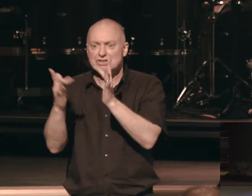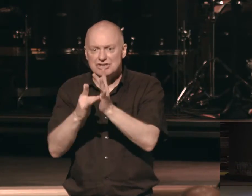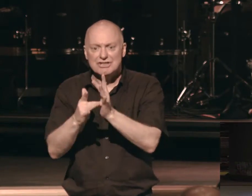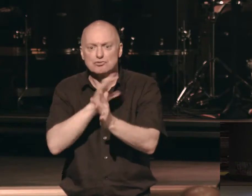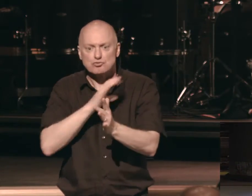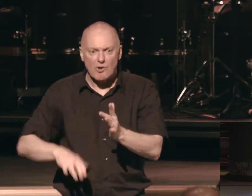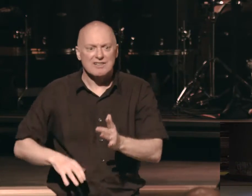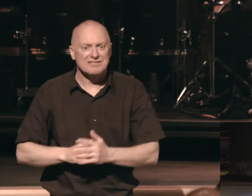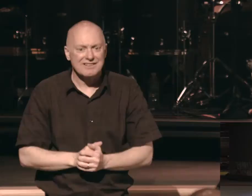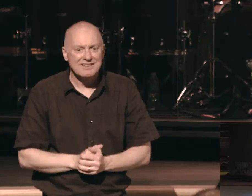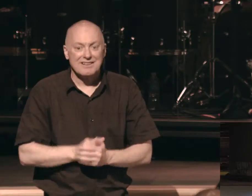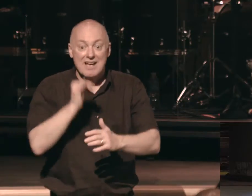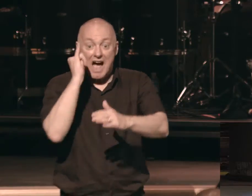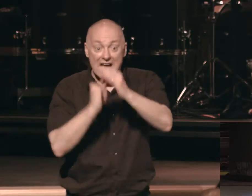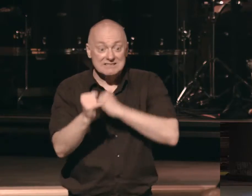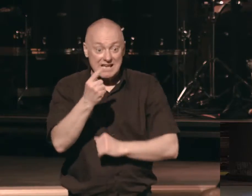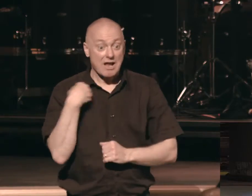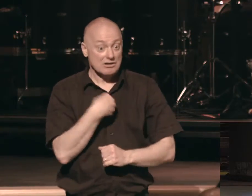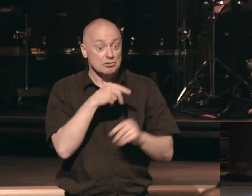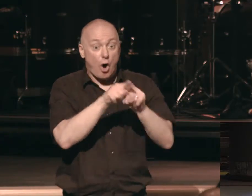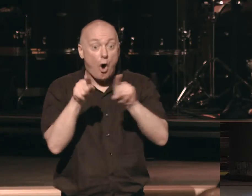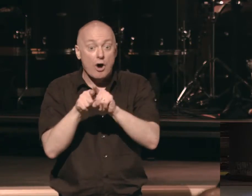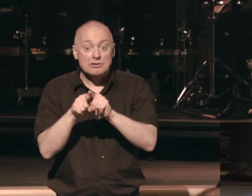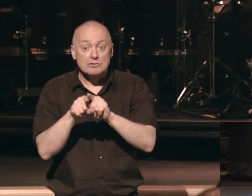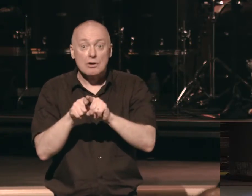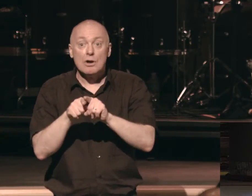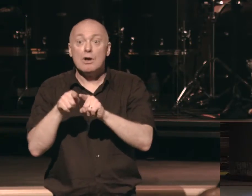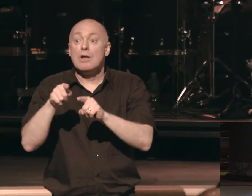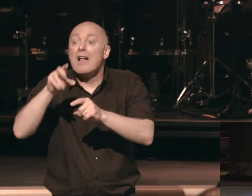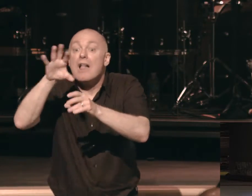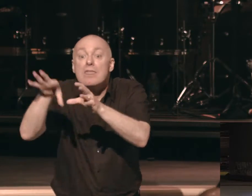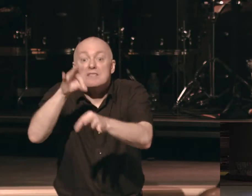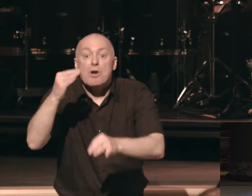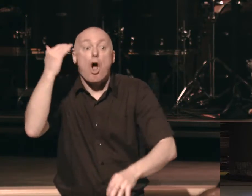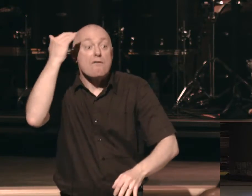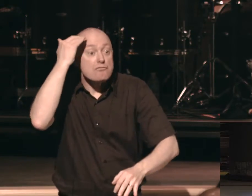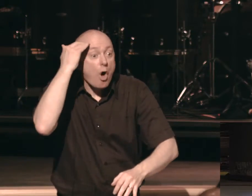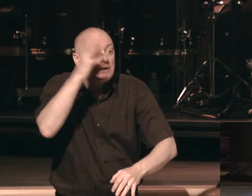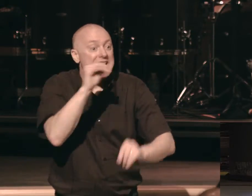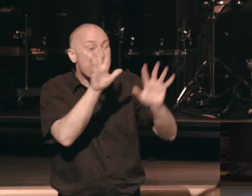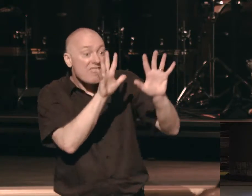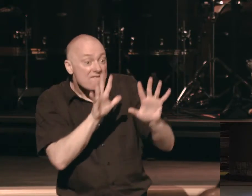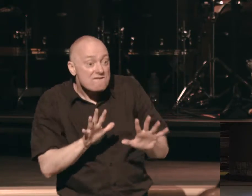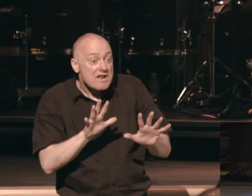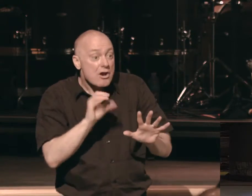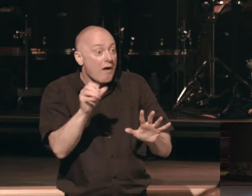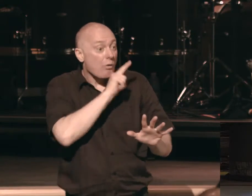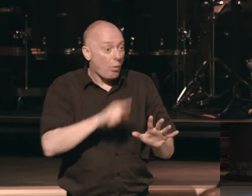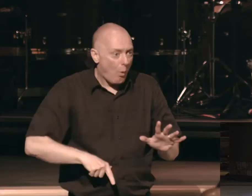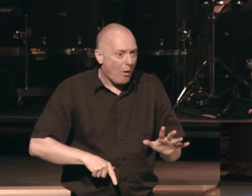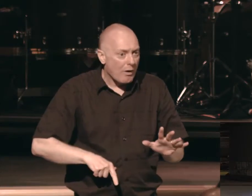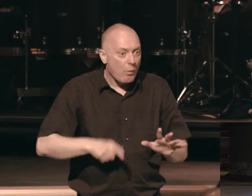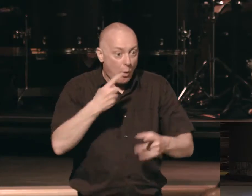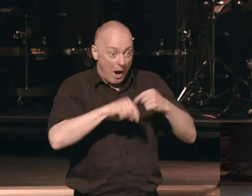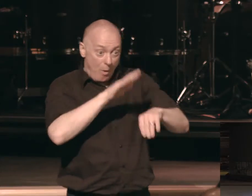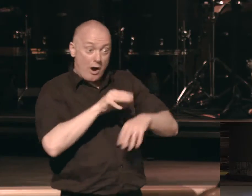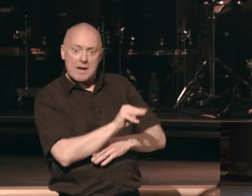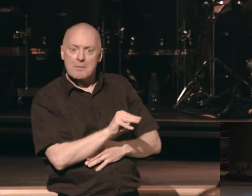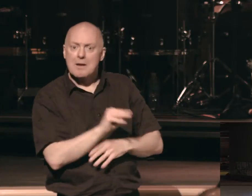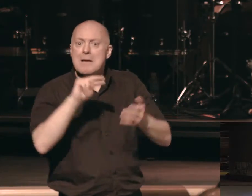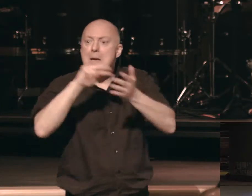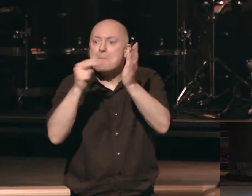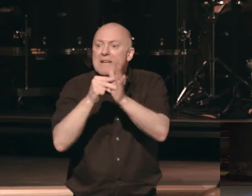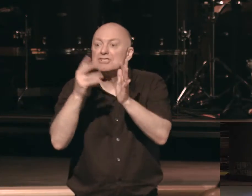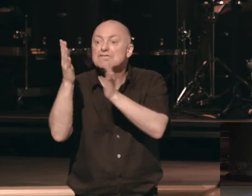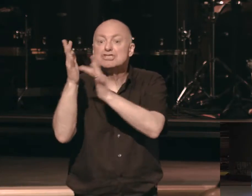Jesus Christ. Isaiah tells us too that he will come with spirit, the spirit of knowledge and the fear of the Lord. So this means